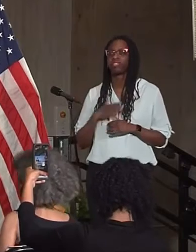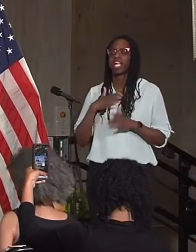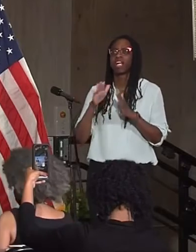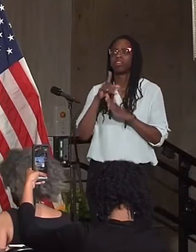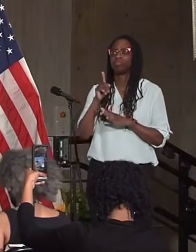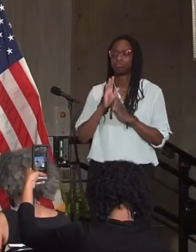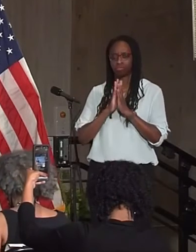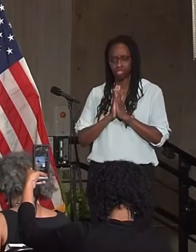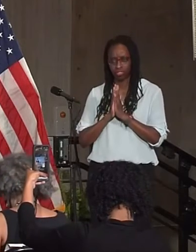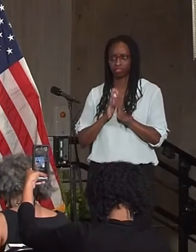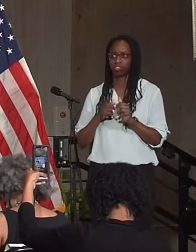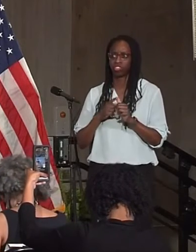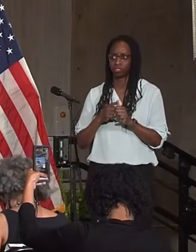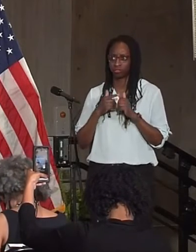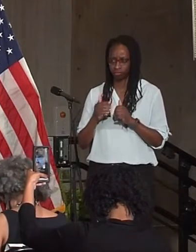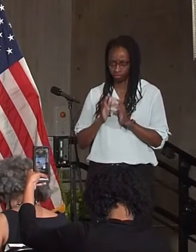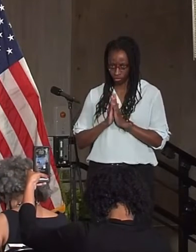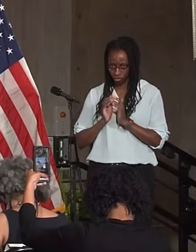me.